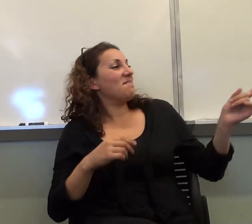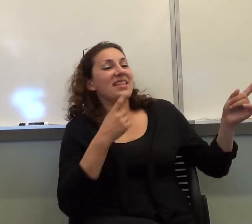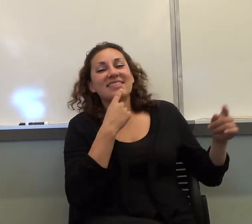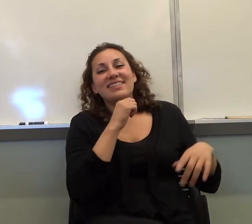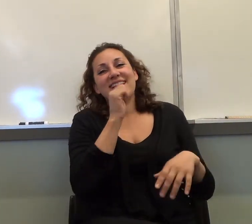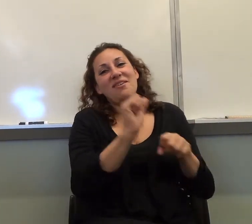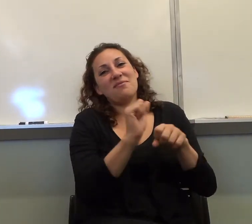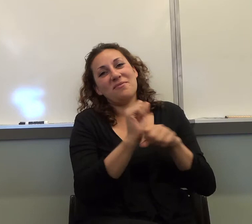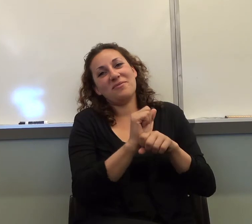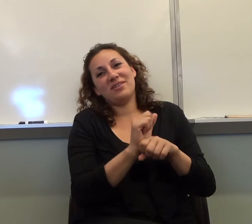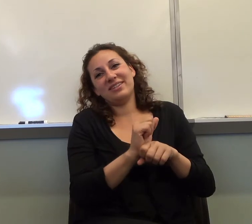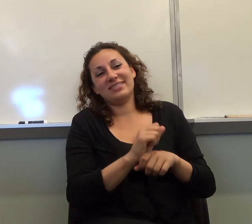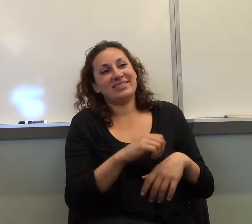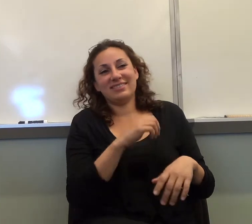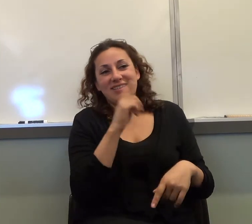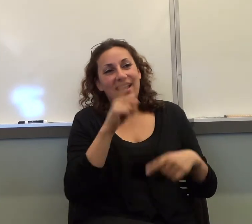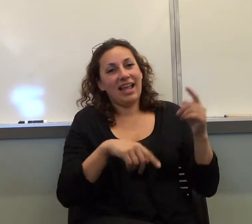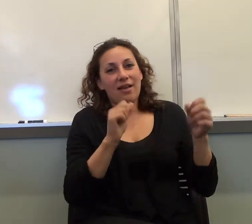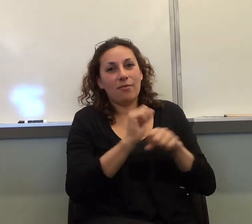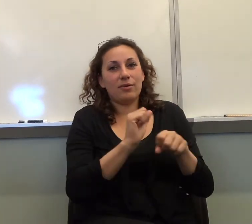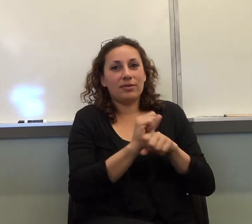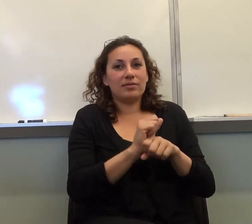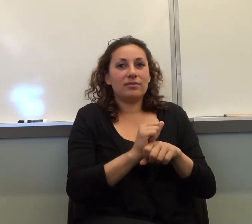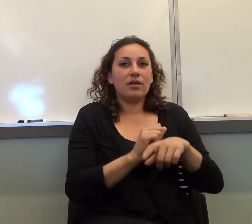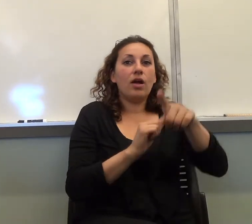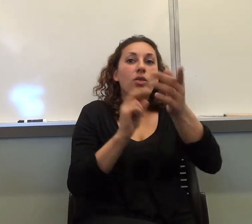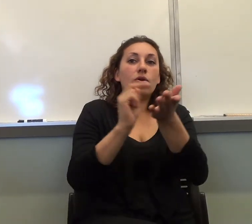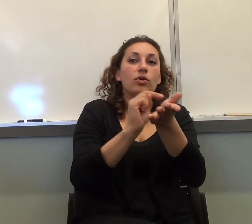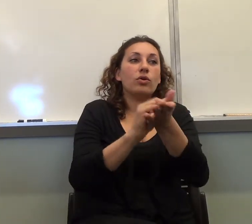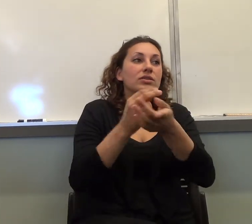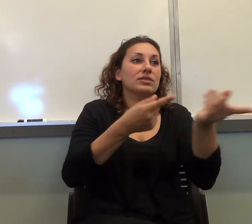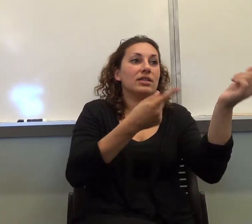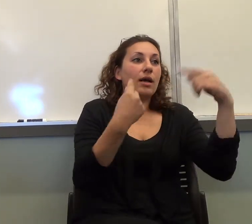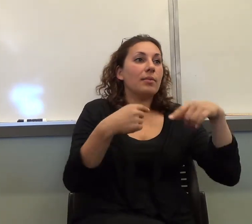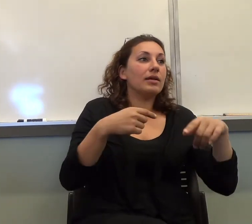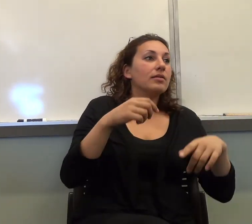Did you call? Yes, Lydia, the you- nurse is coming. See, they're coming? Okay.